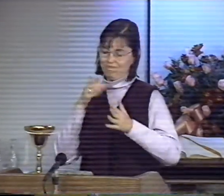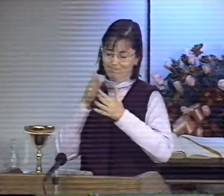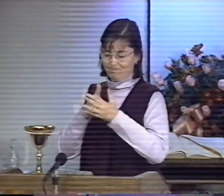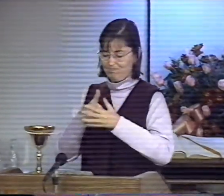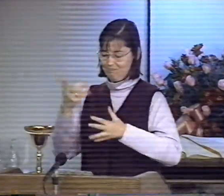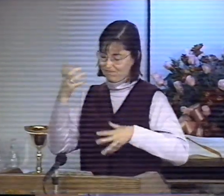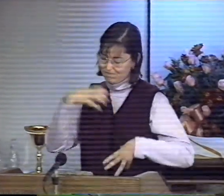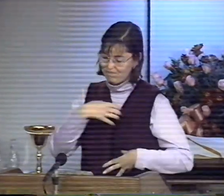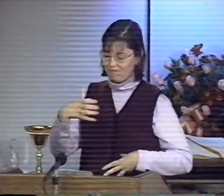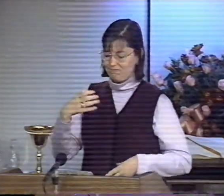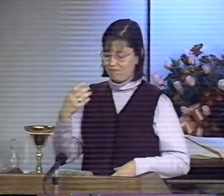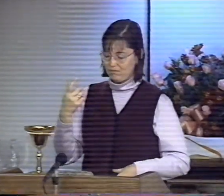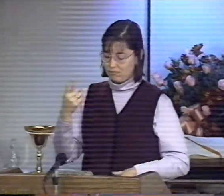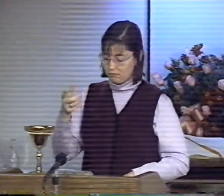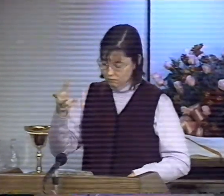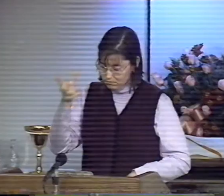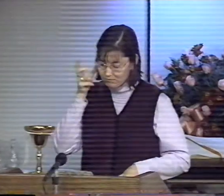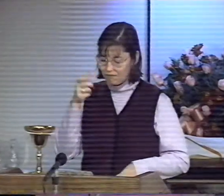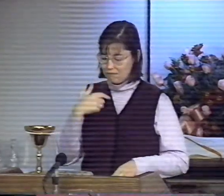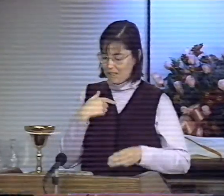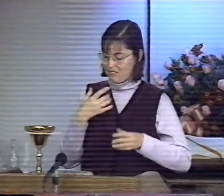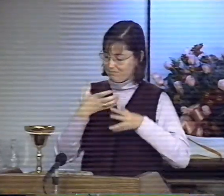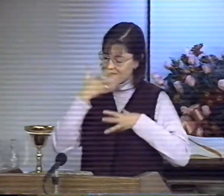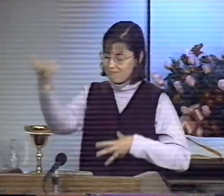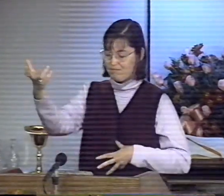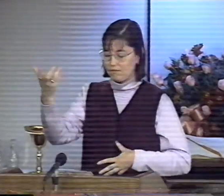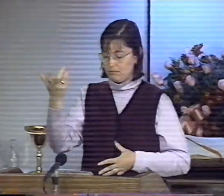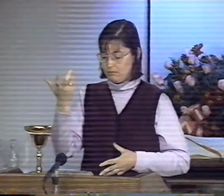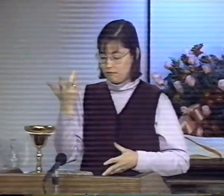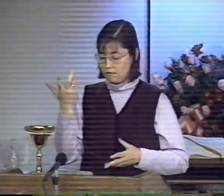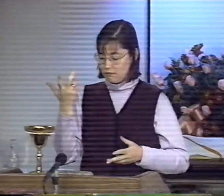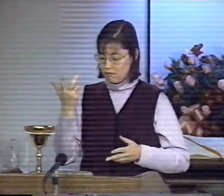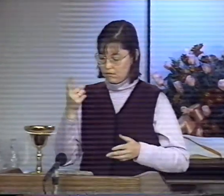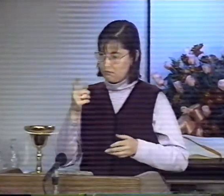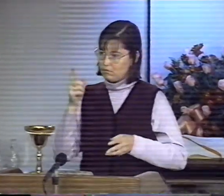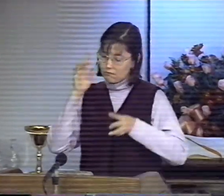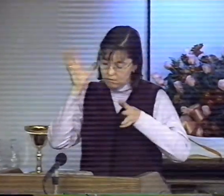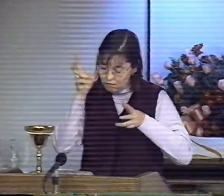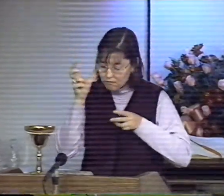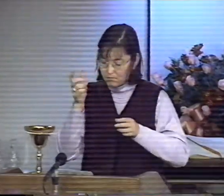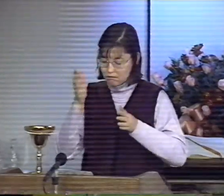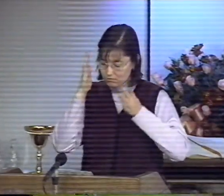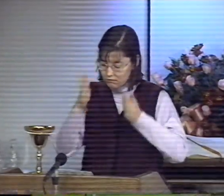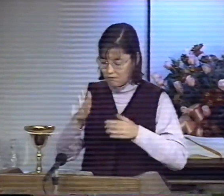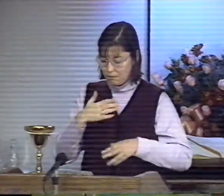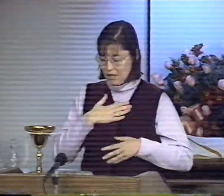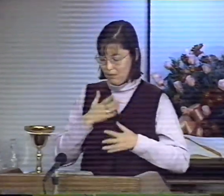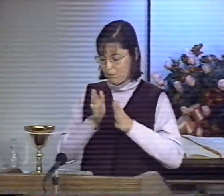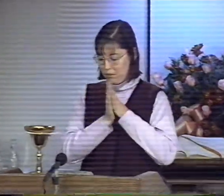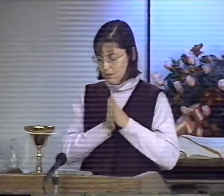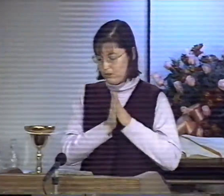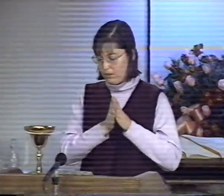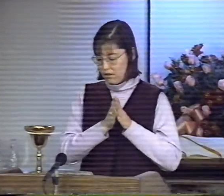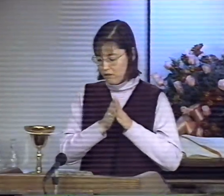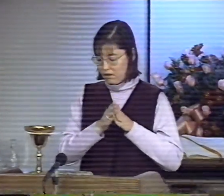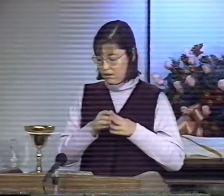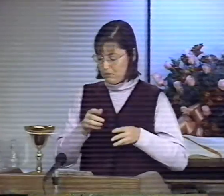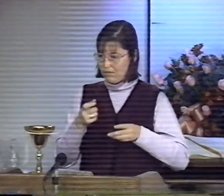Hear, O Lord, a just suit, attend to my outcry, hearken to my prayer from lips without